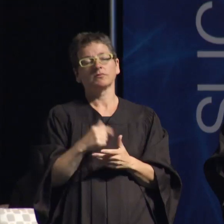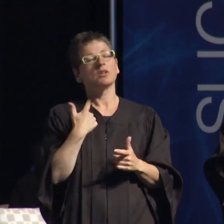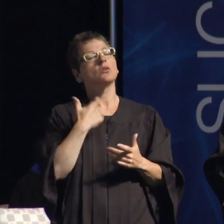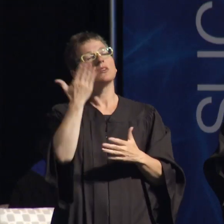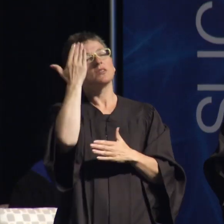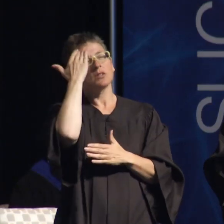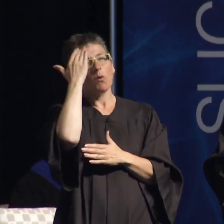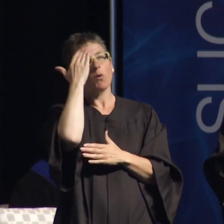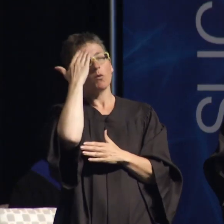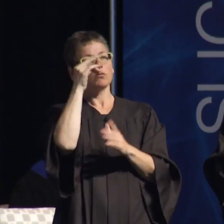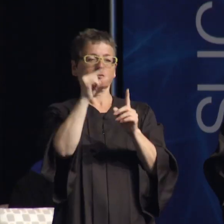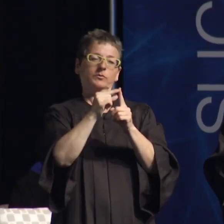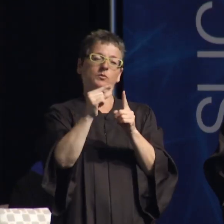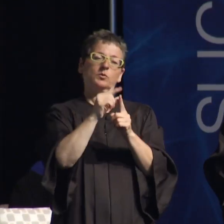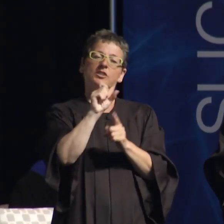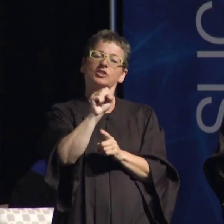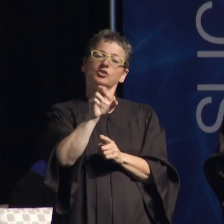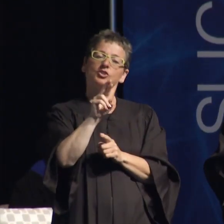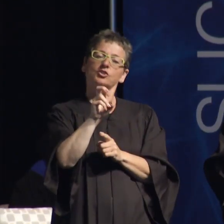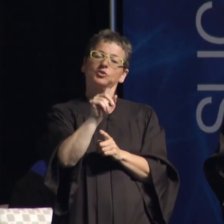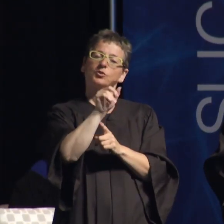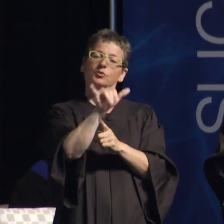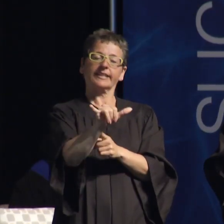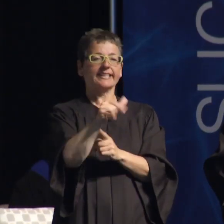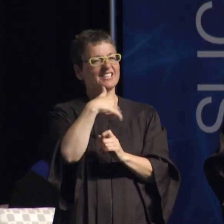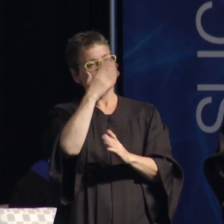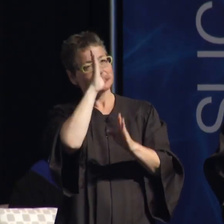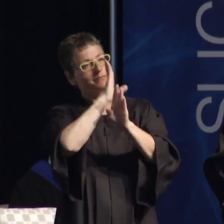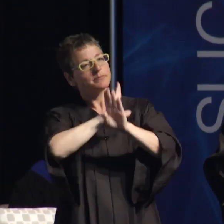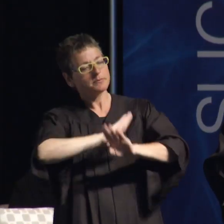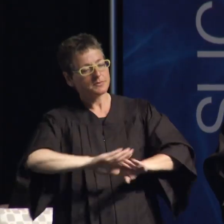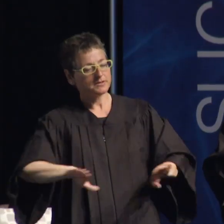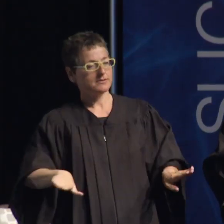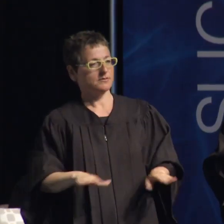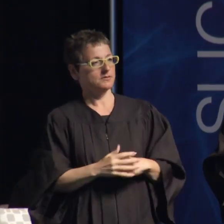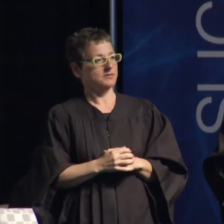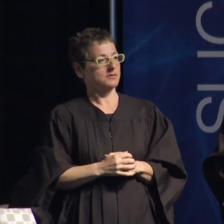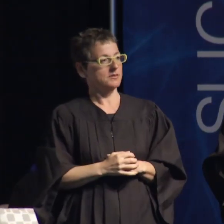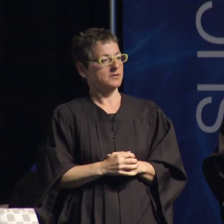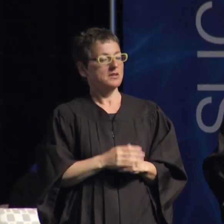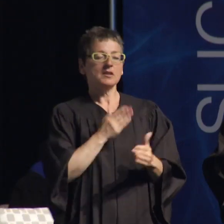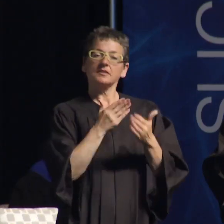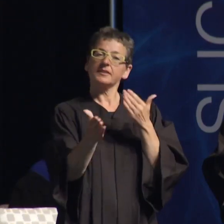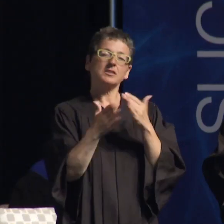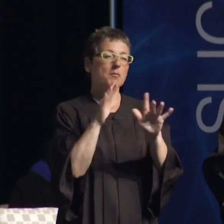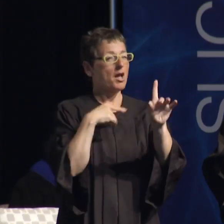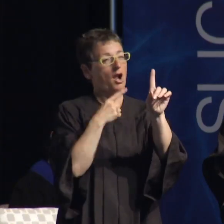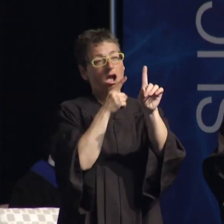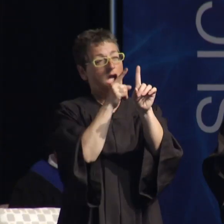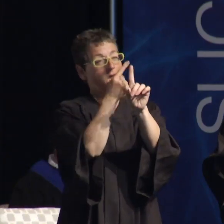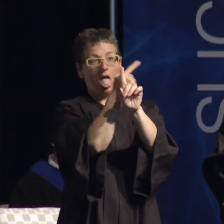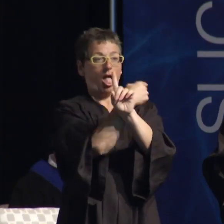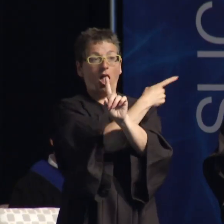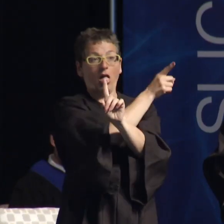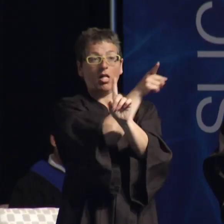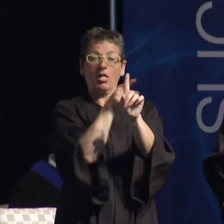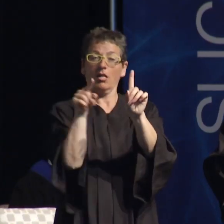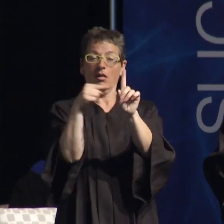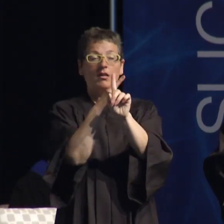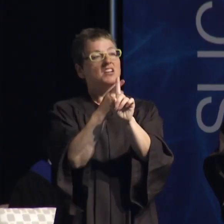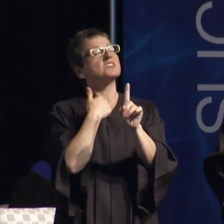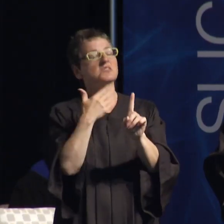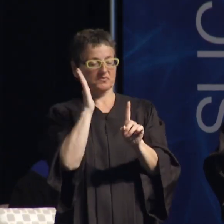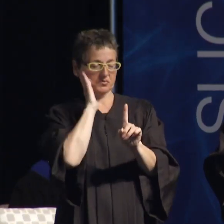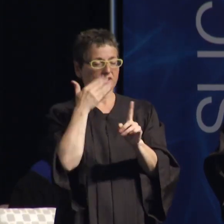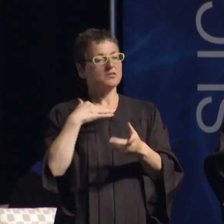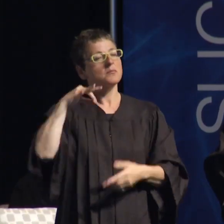peace. No matter how far down the scale we have gone, we will see how our experience can benefit others.